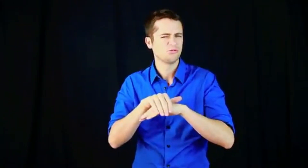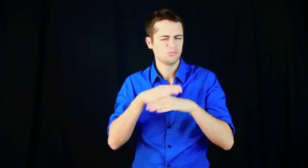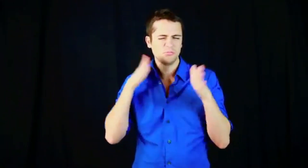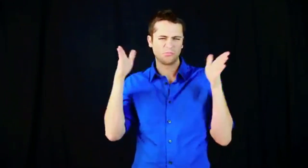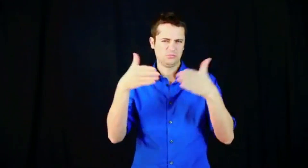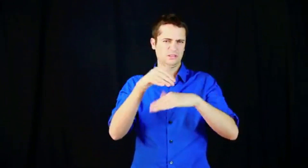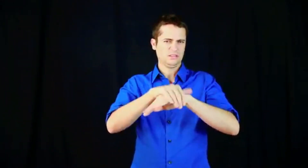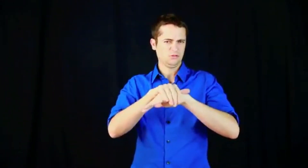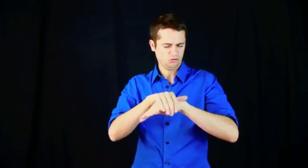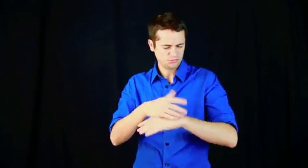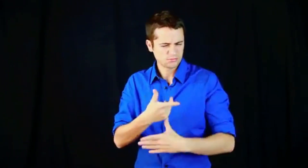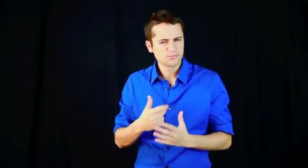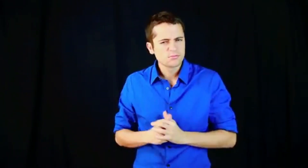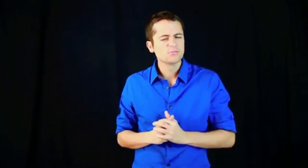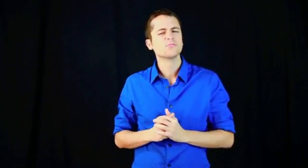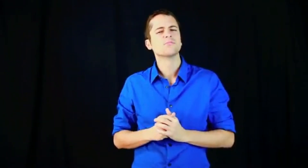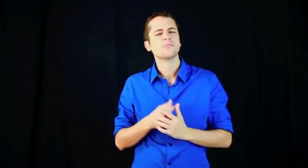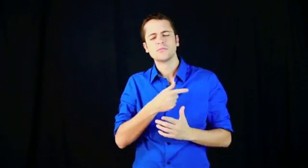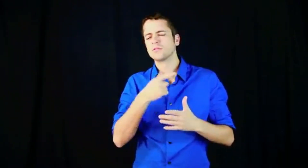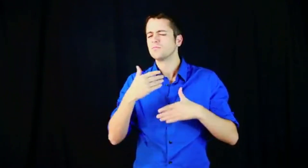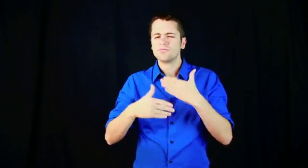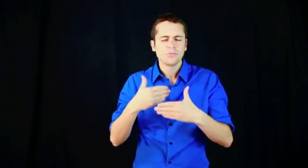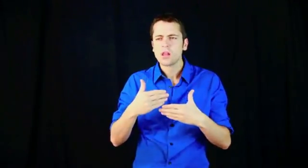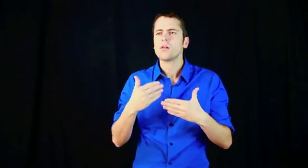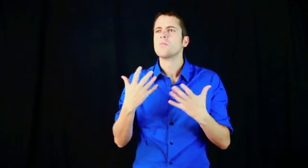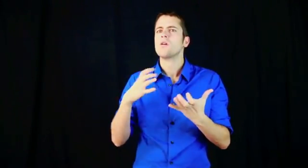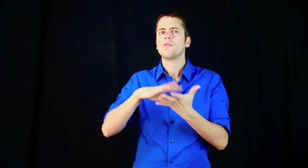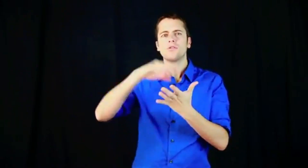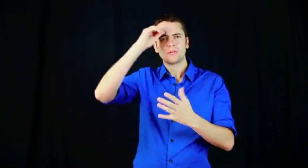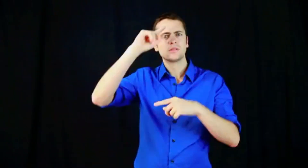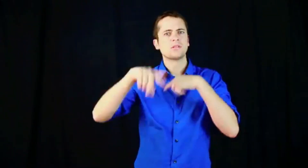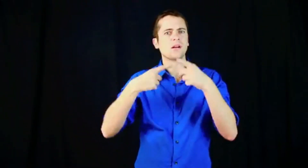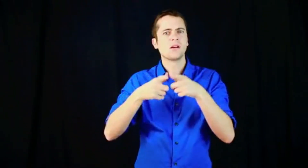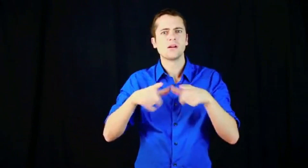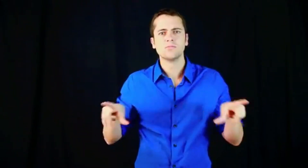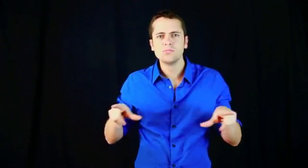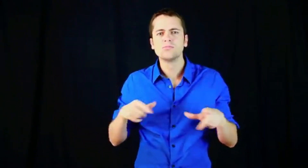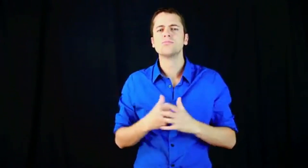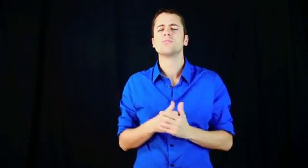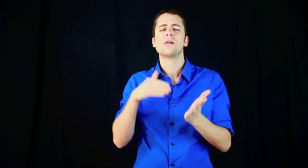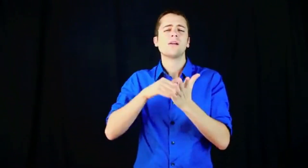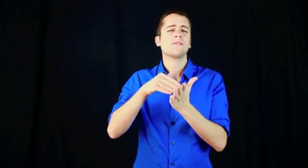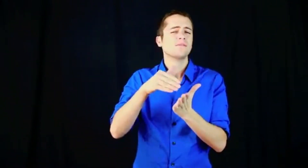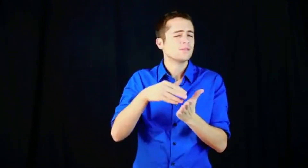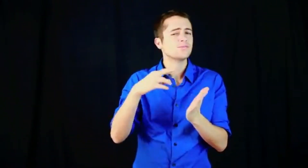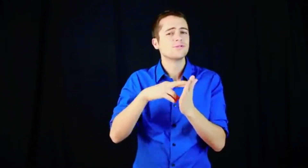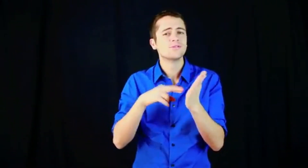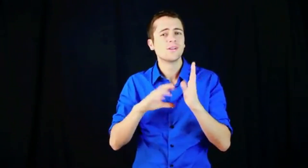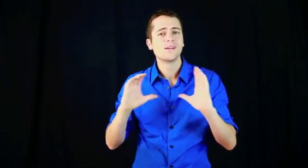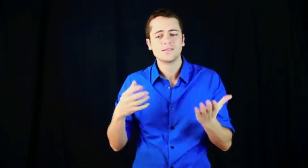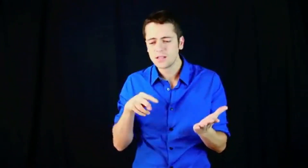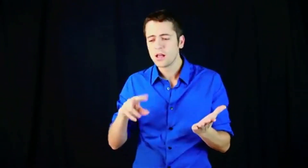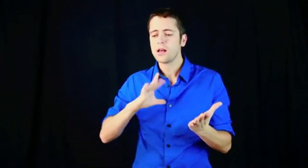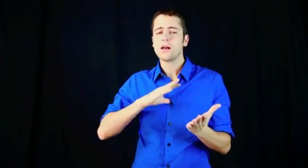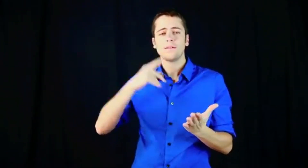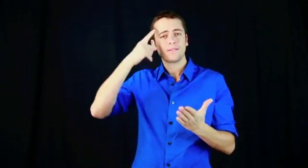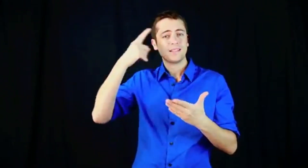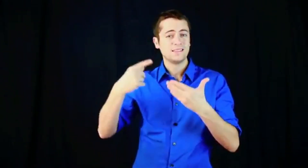a different sentence structure than English. While English typically follows subject, verb, object order, like I eat pizza,